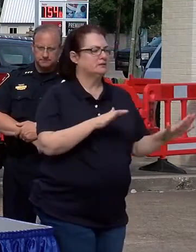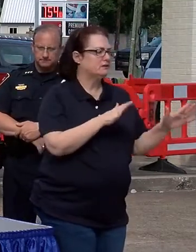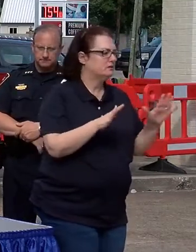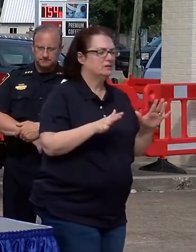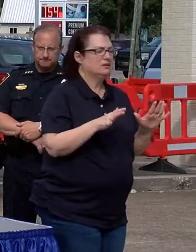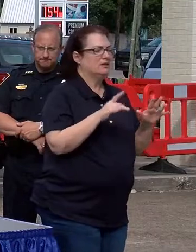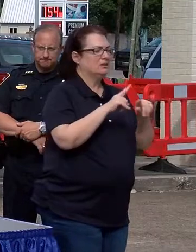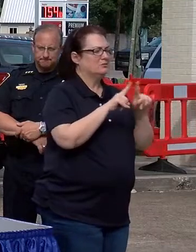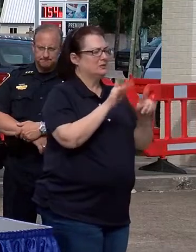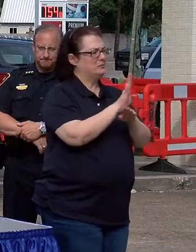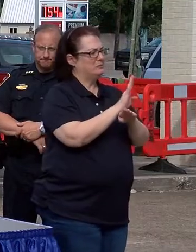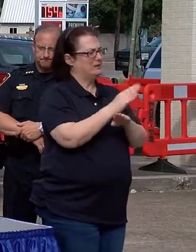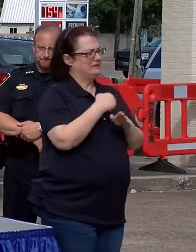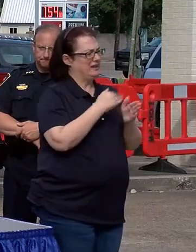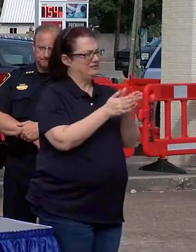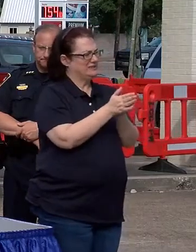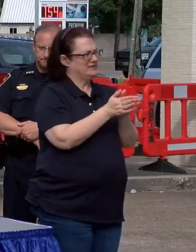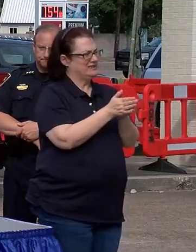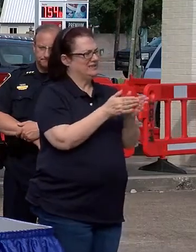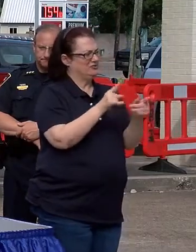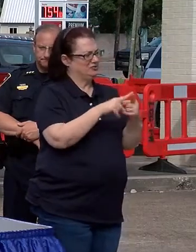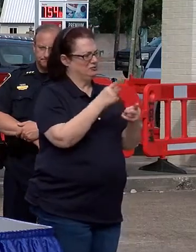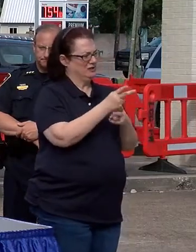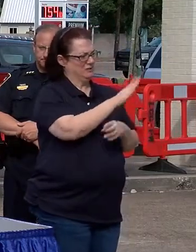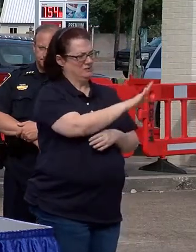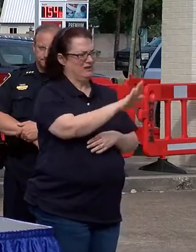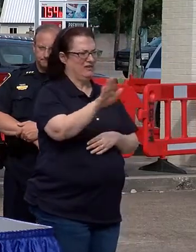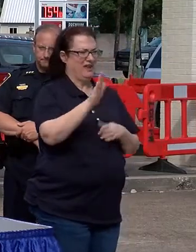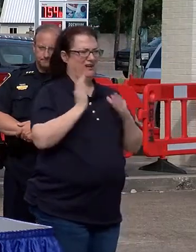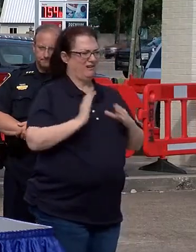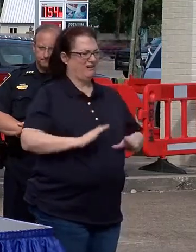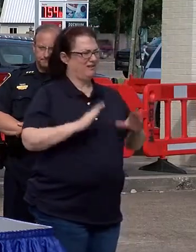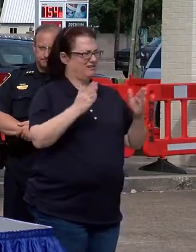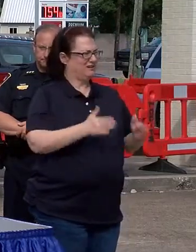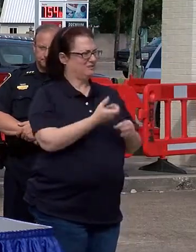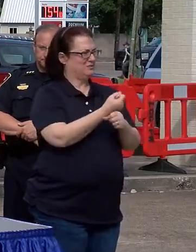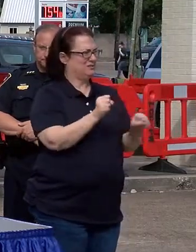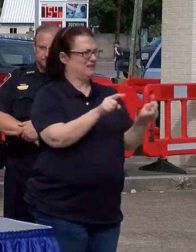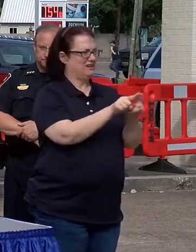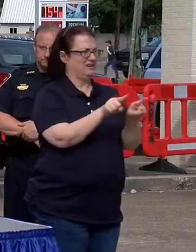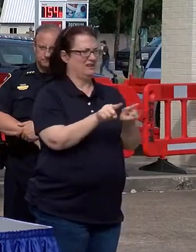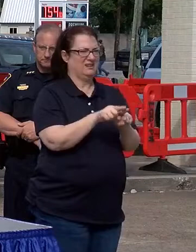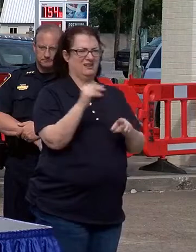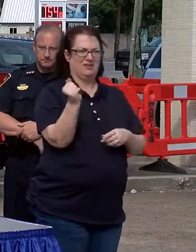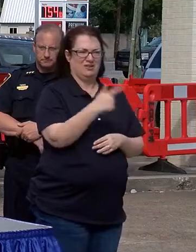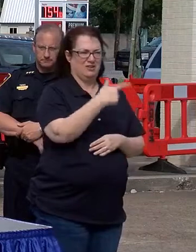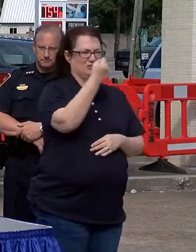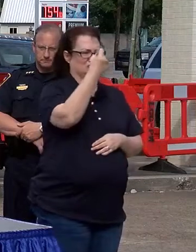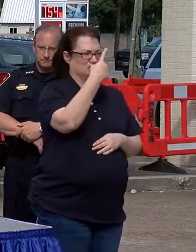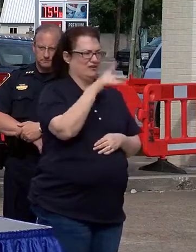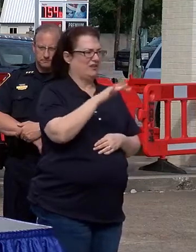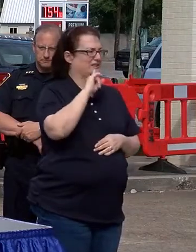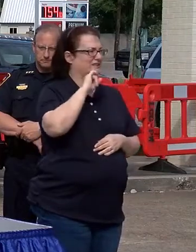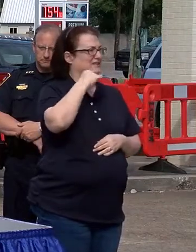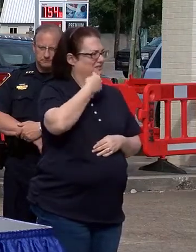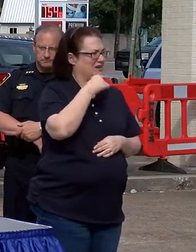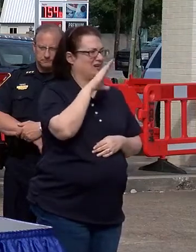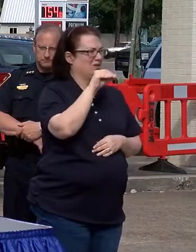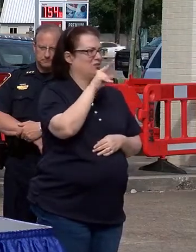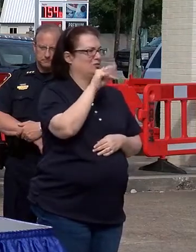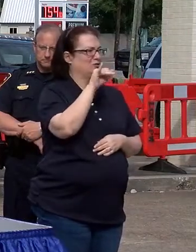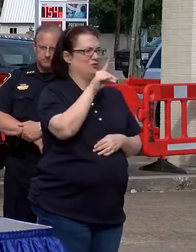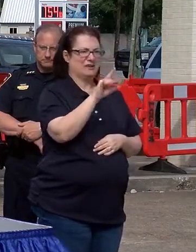businesses have an incentive to keep their customers safe as well. Everybody knows by now the severity of COVID-19. I have